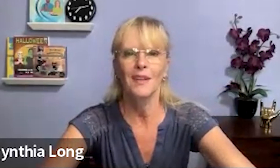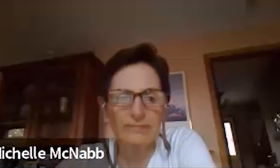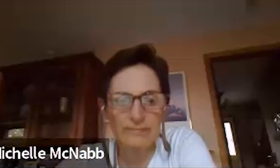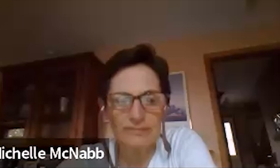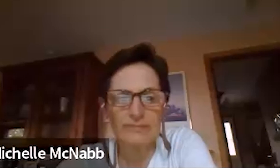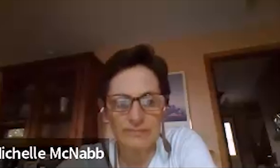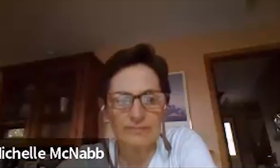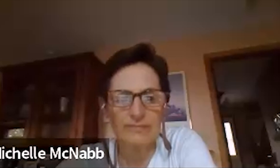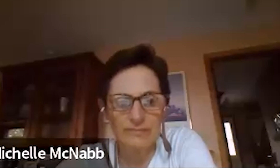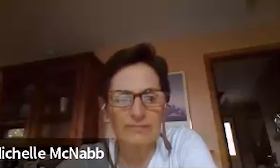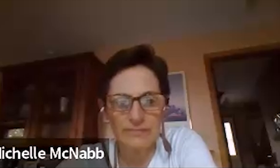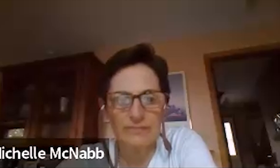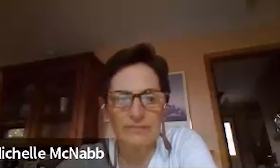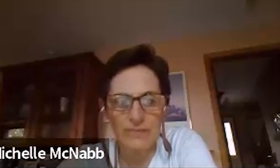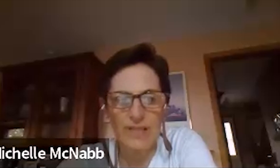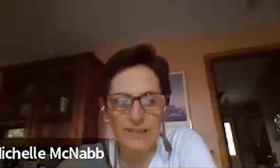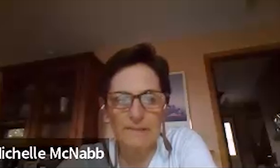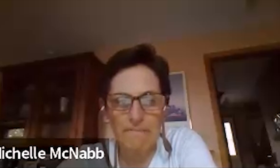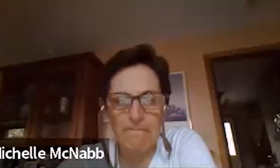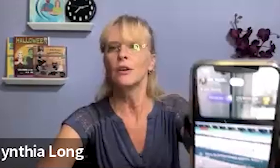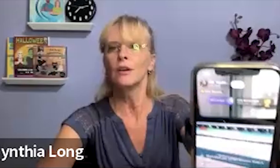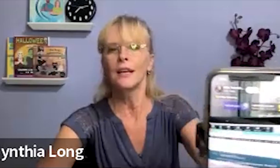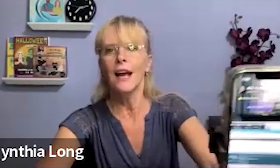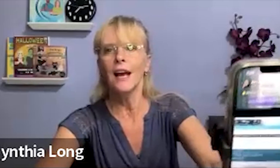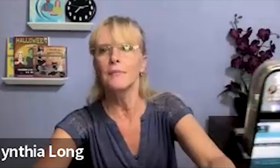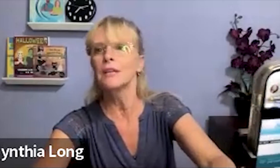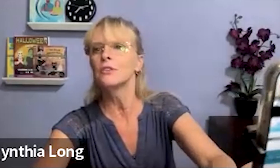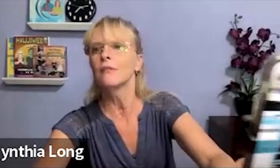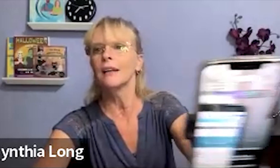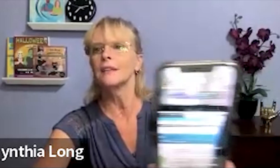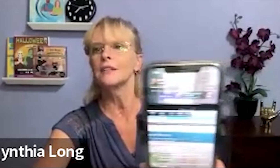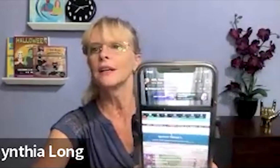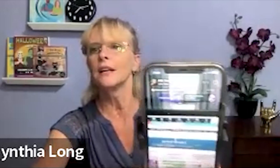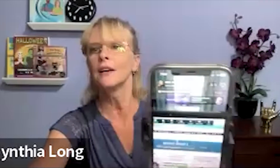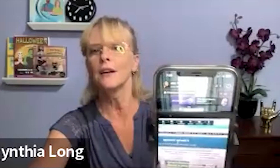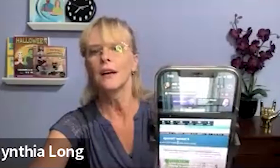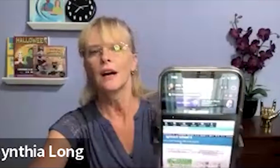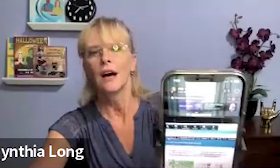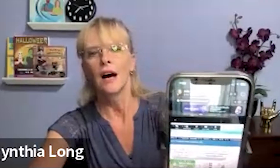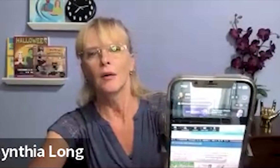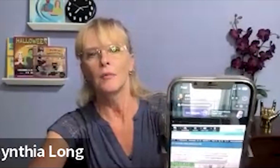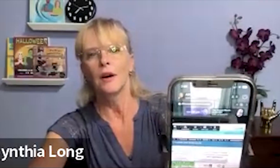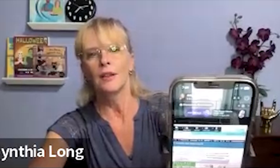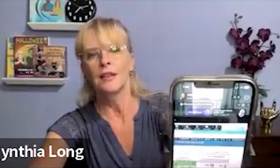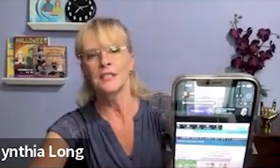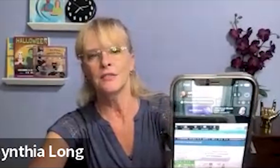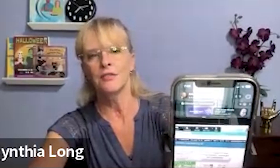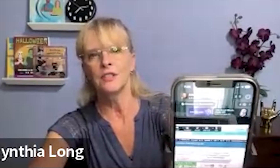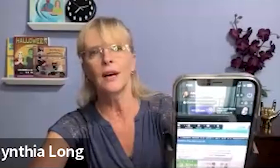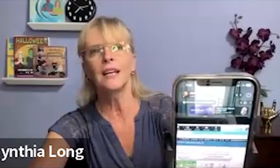Mm-hmm. Okay, so for the TikTok group, you're looking at, make sure I've got this right here. This is a free